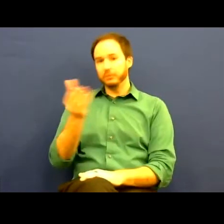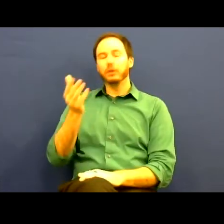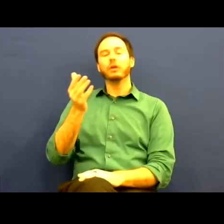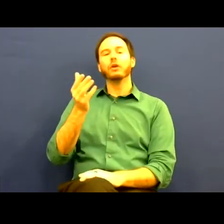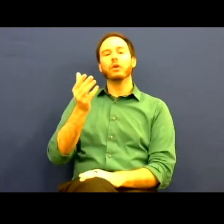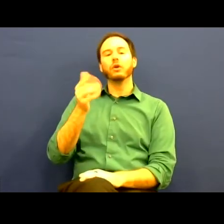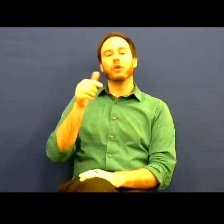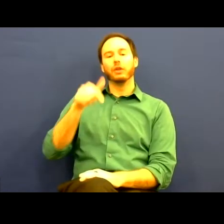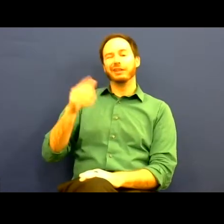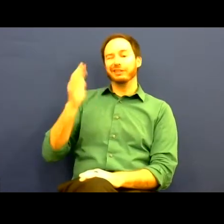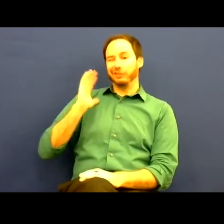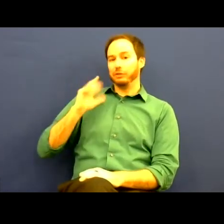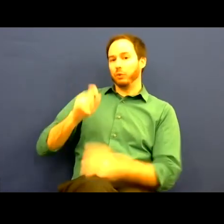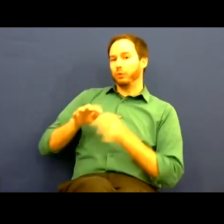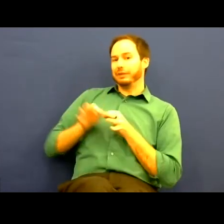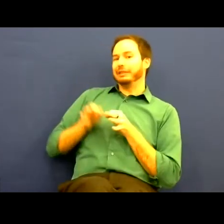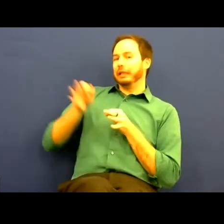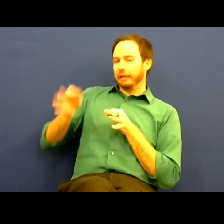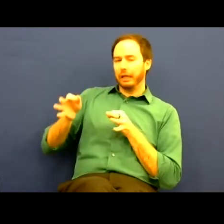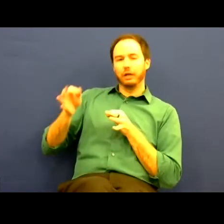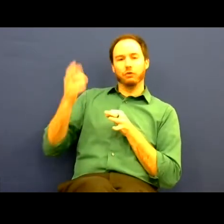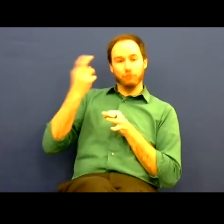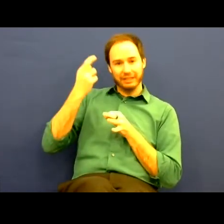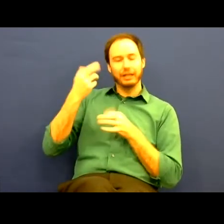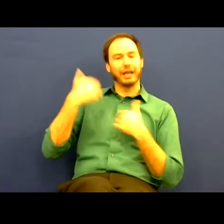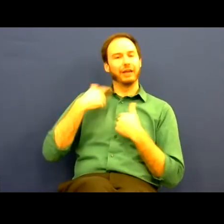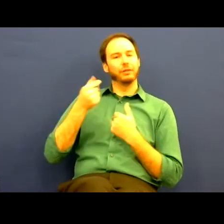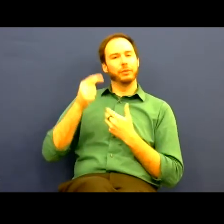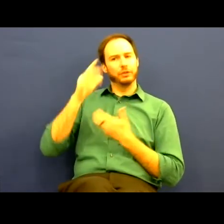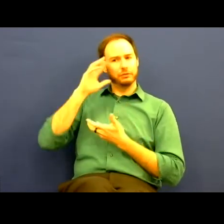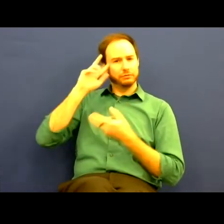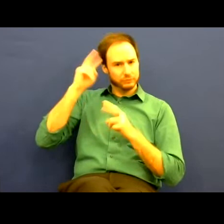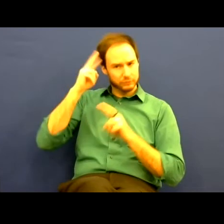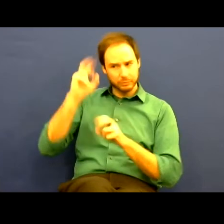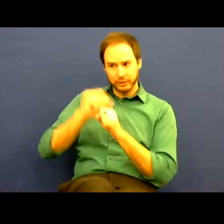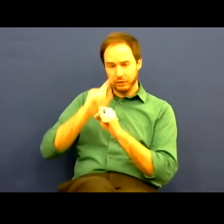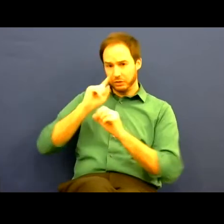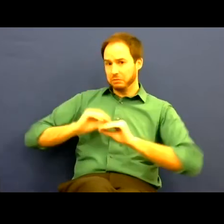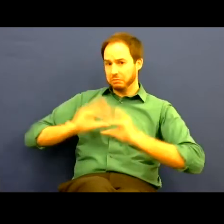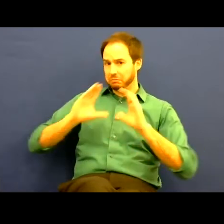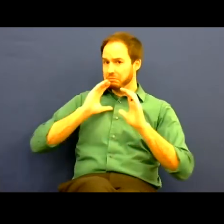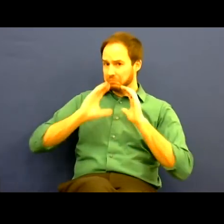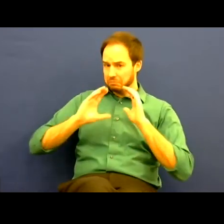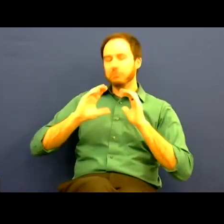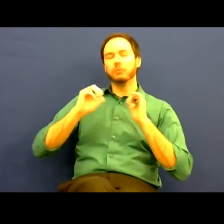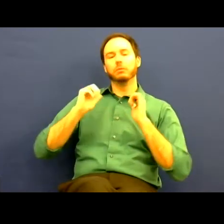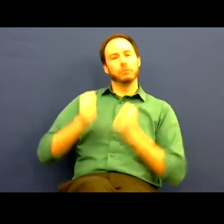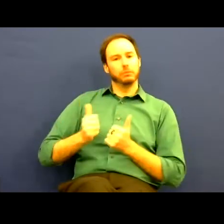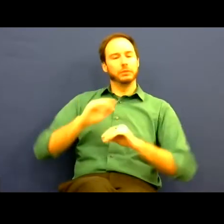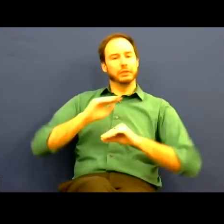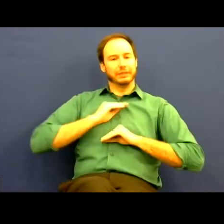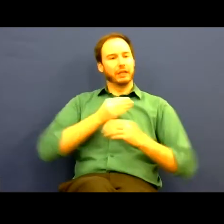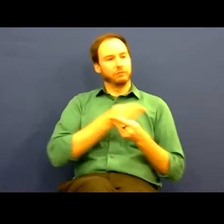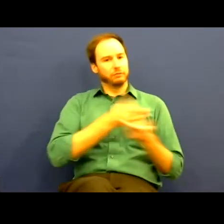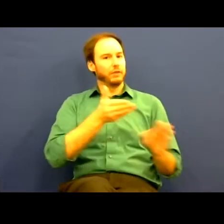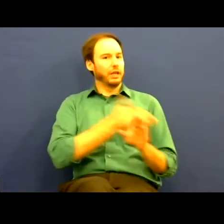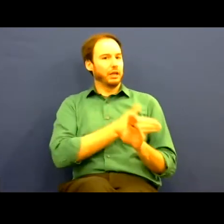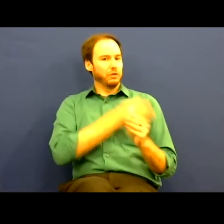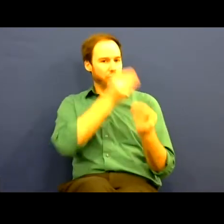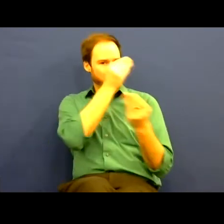originally delayed because there was some confusion and we wanted to make sure people had adequate notification.